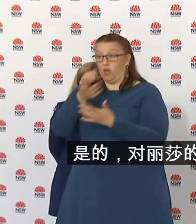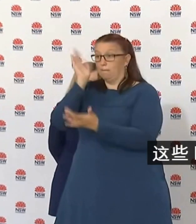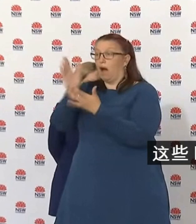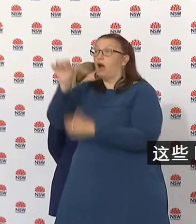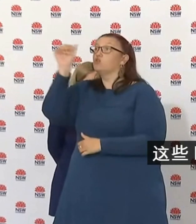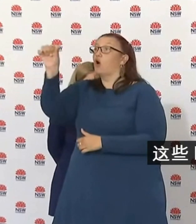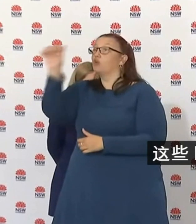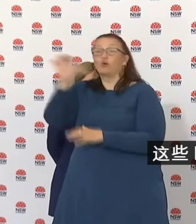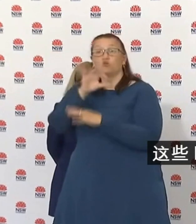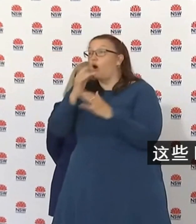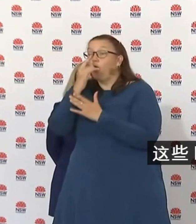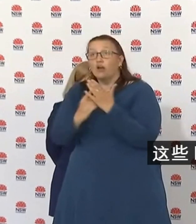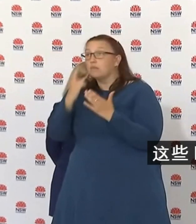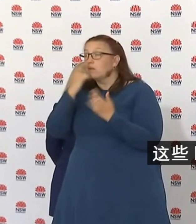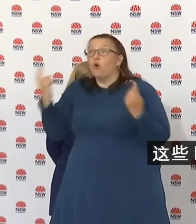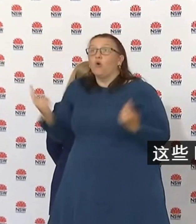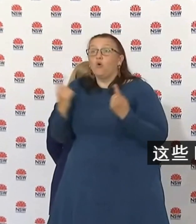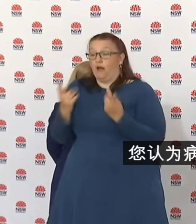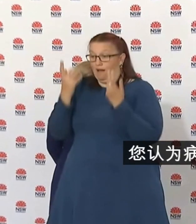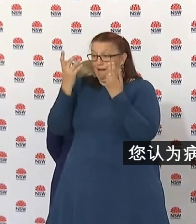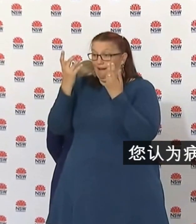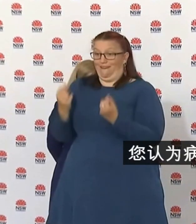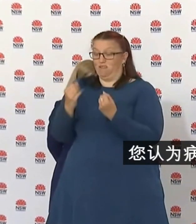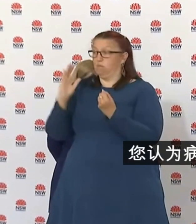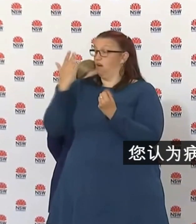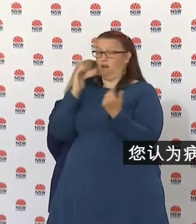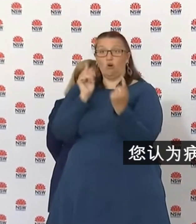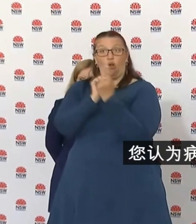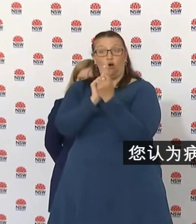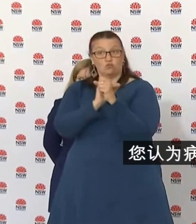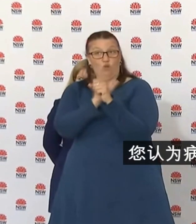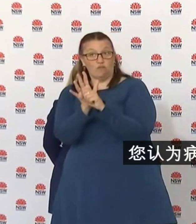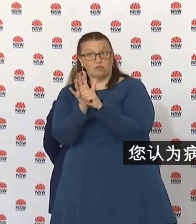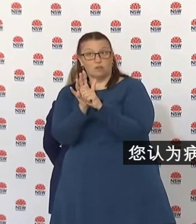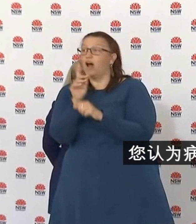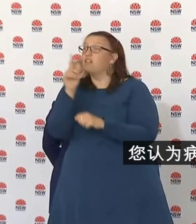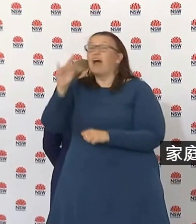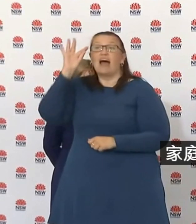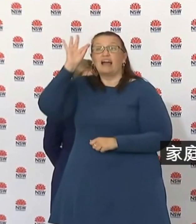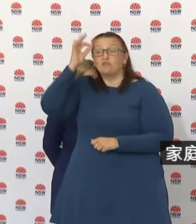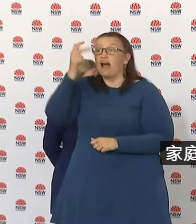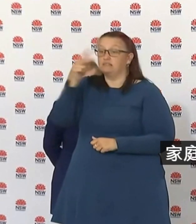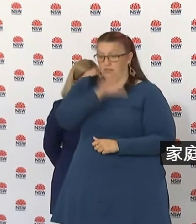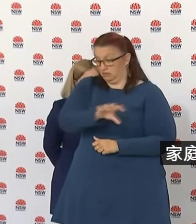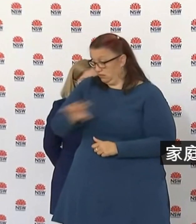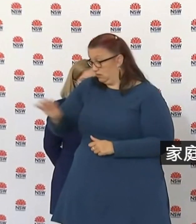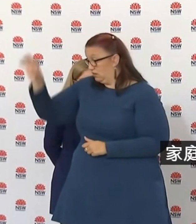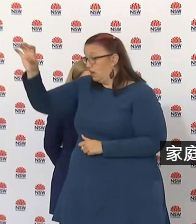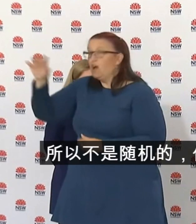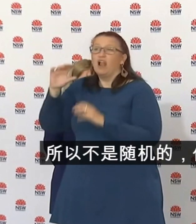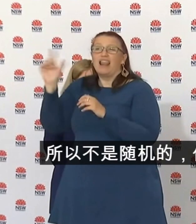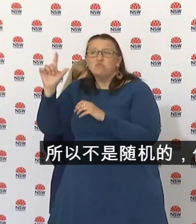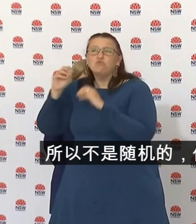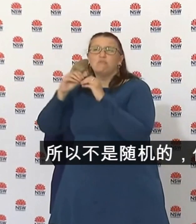checks, not just close contacts, people in these LGAs, people where you think, people in areas where you think the virus is spreading in households because people are doing the wrong